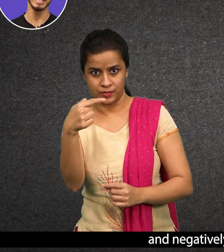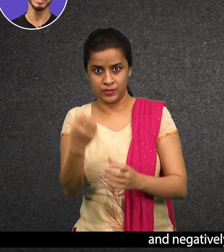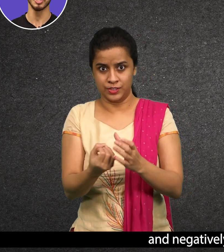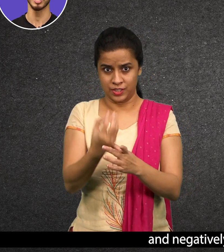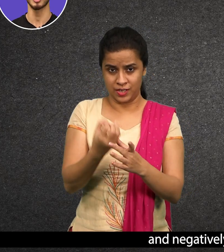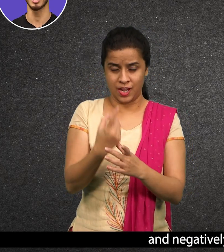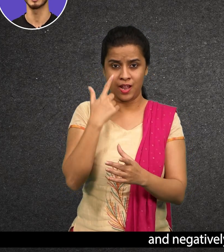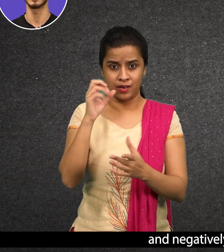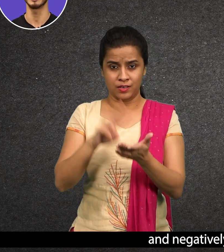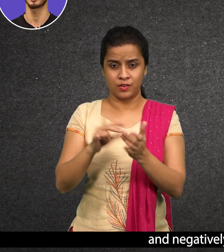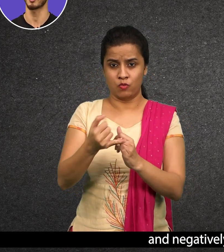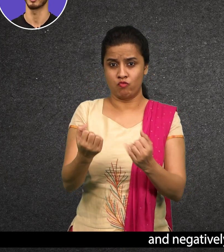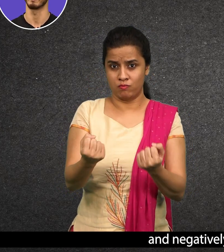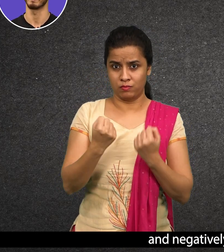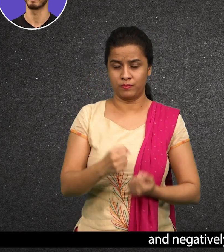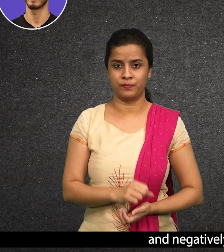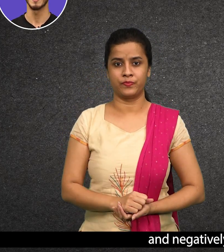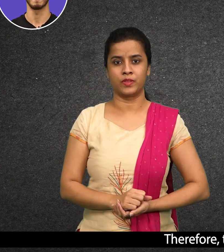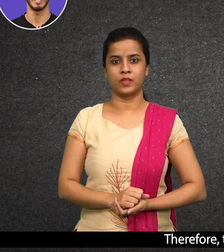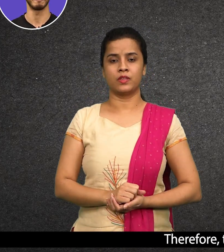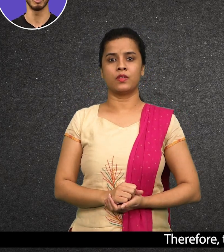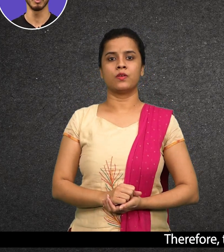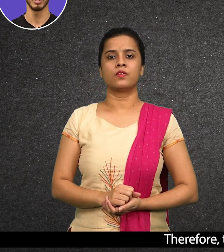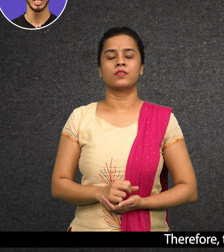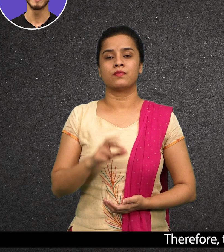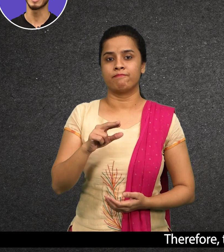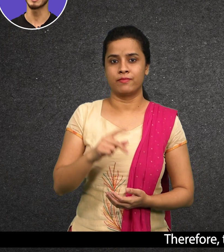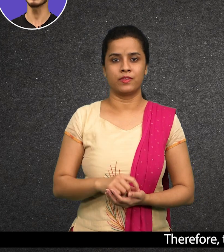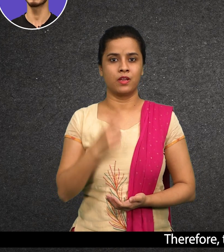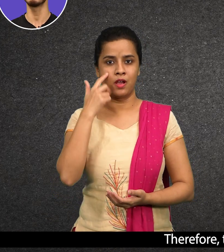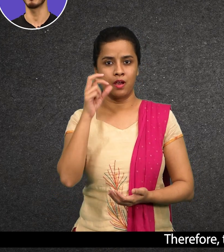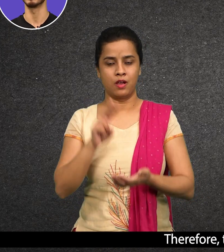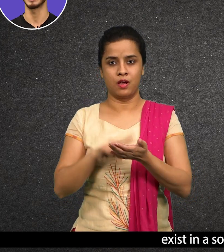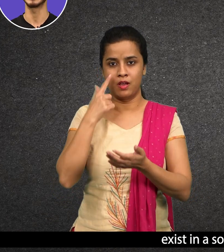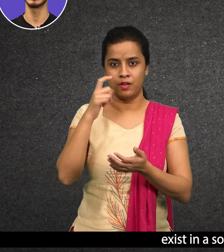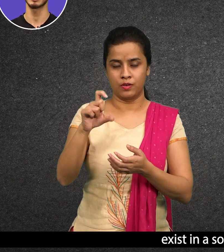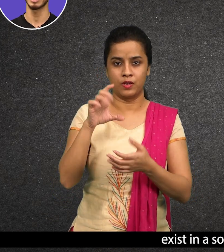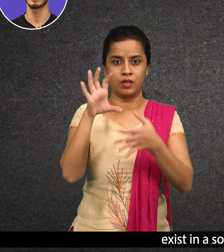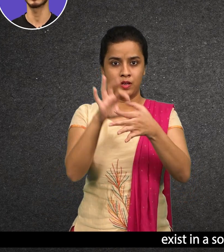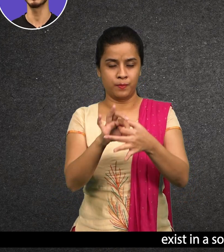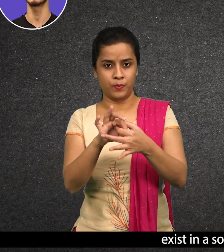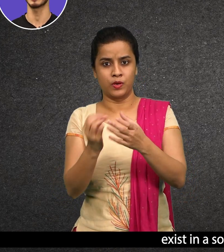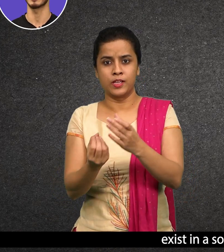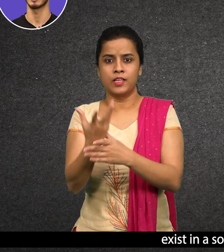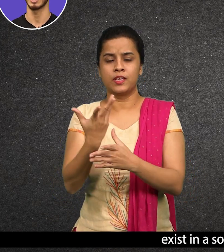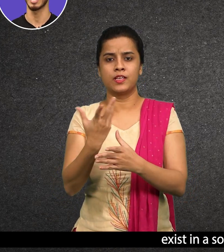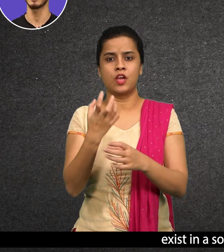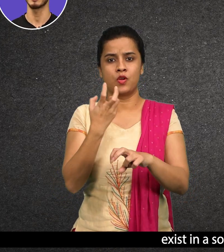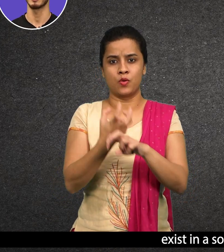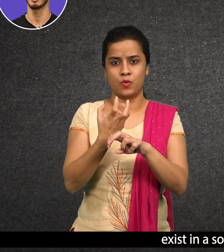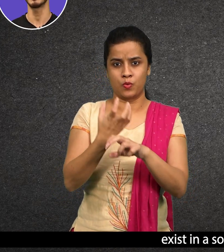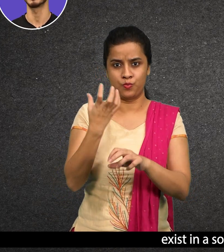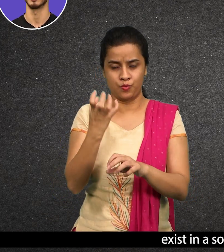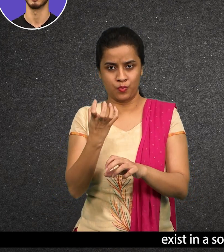and negatively charged ions is strong. Therefore, the ionic compounds exist in a solid state